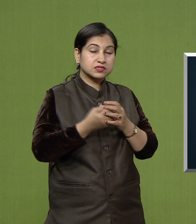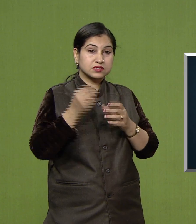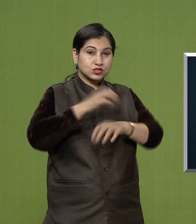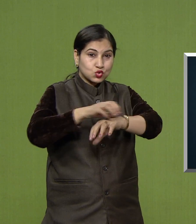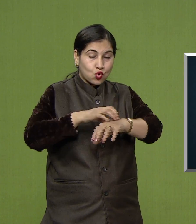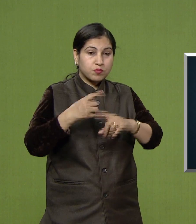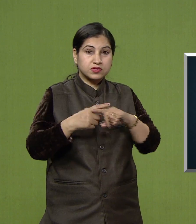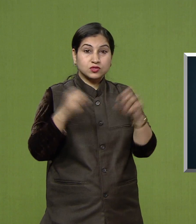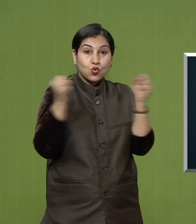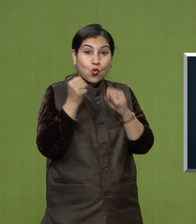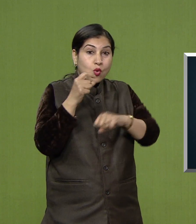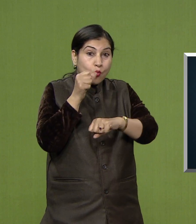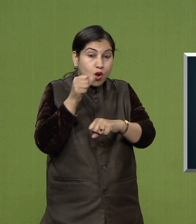water.